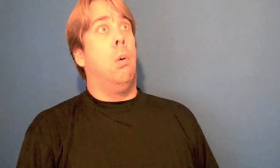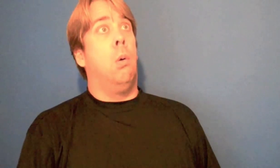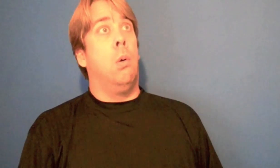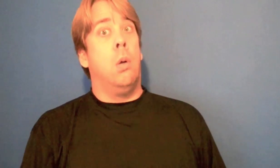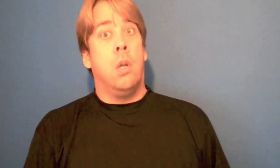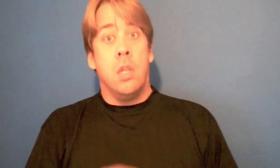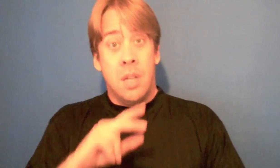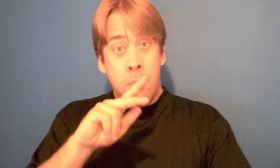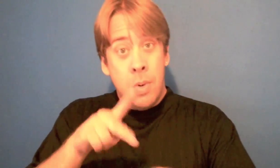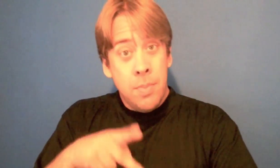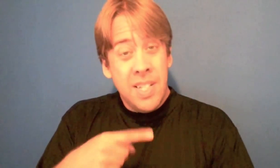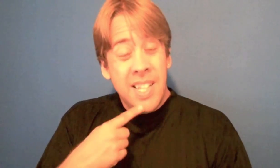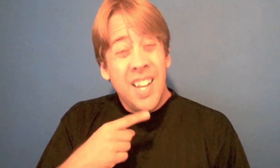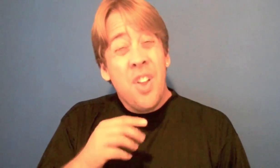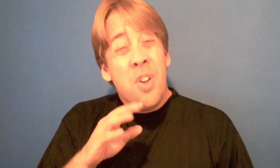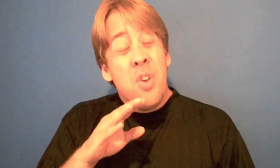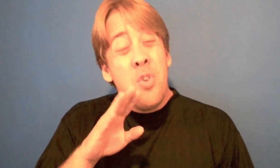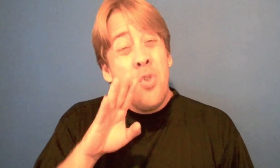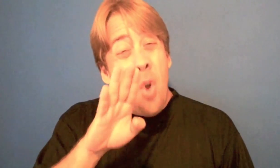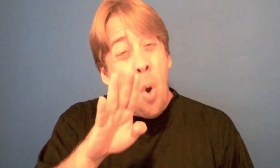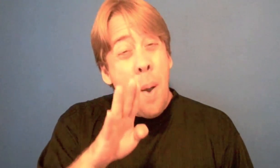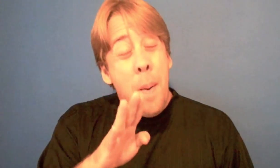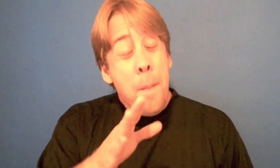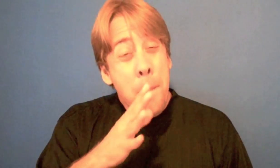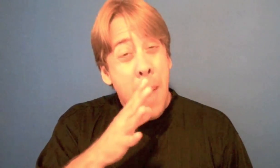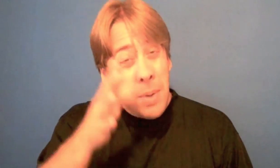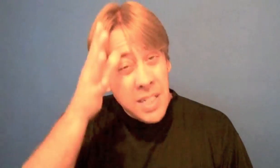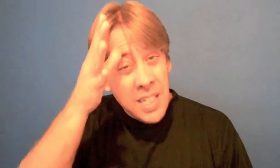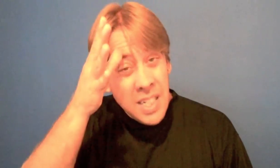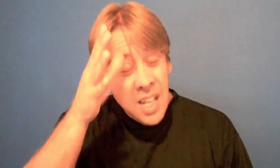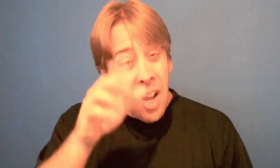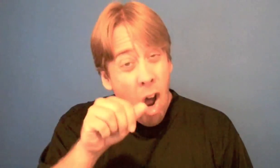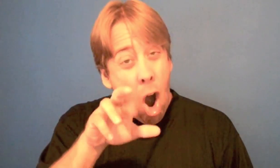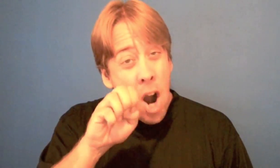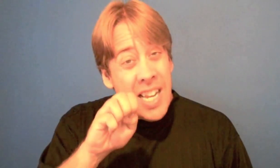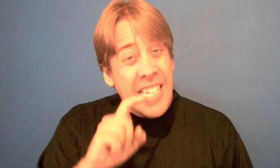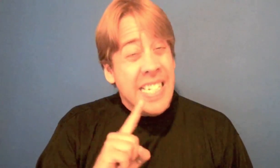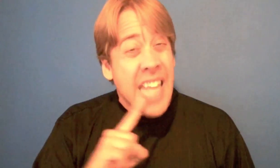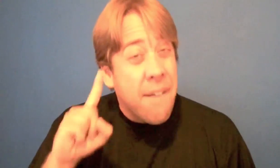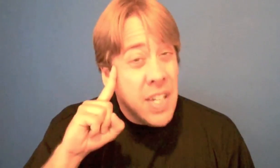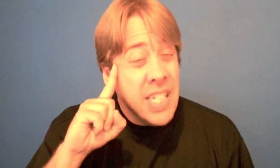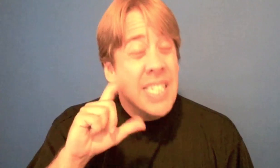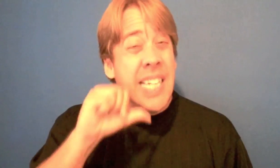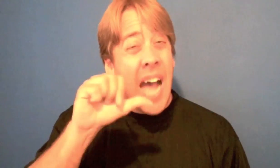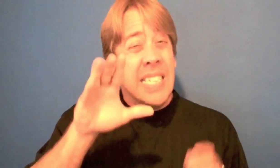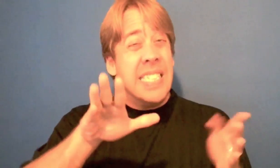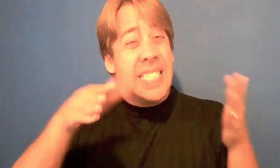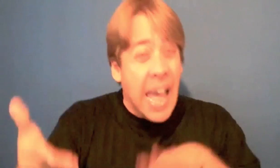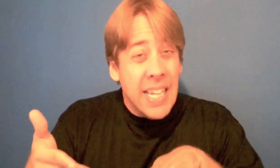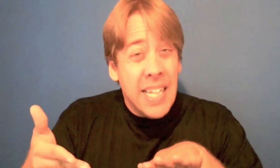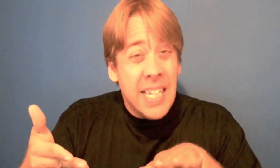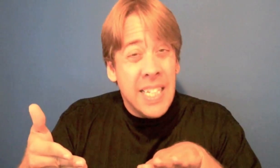there. And the principal said, "Your parents are deaf, not